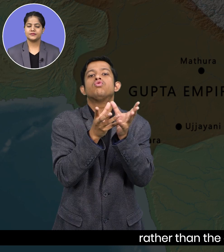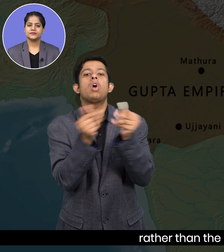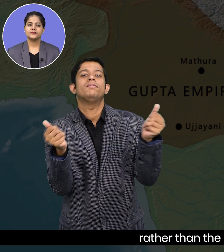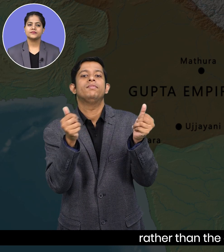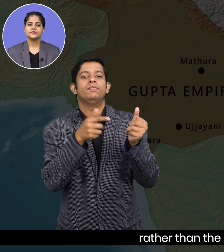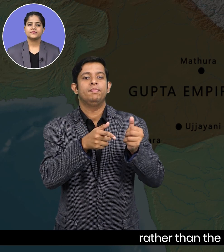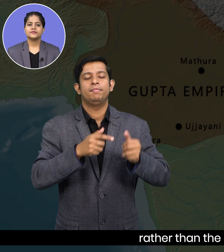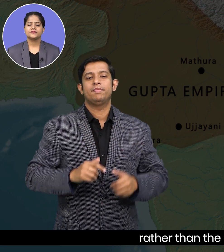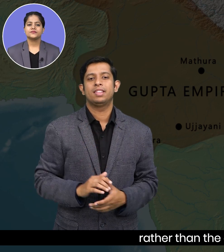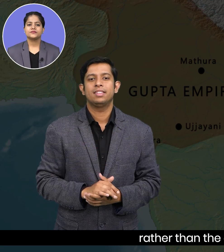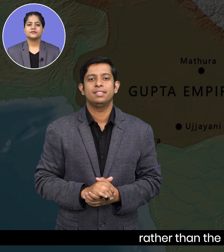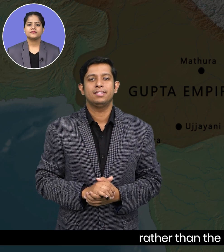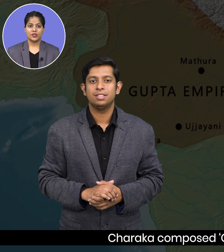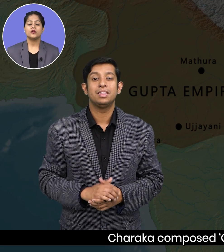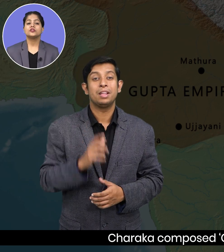itself.